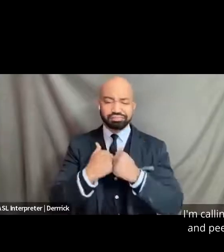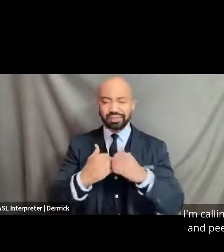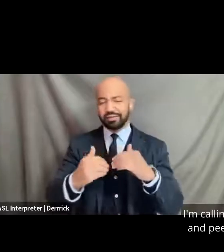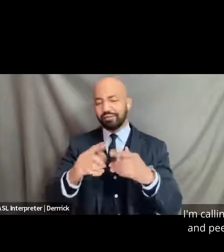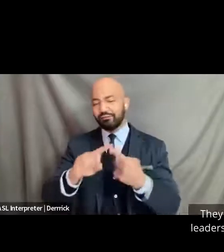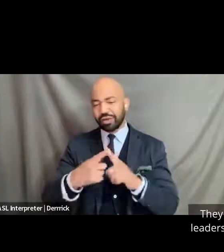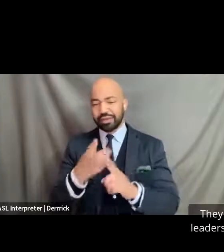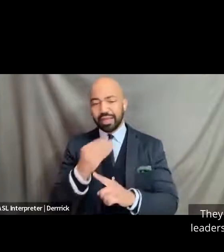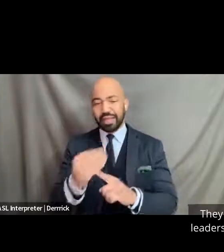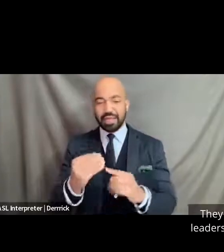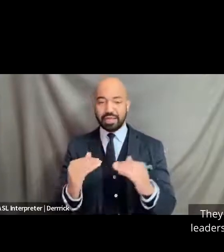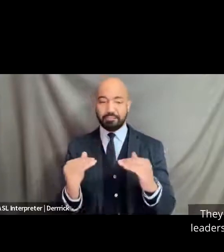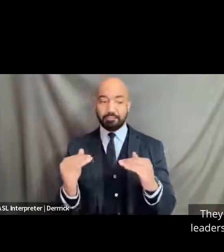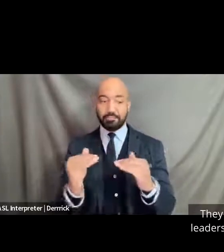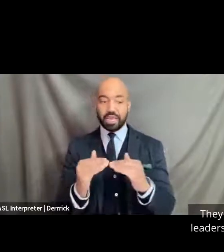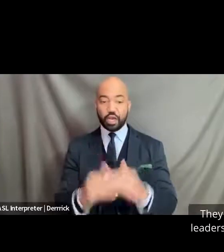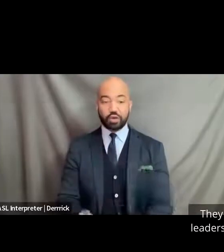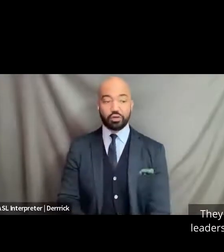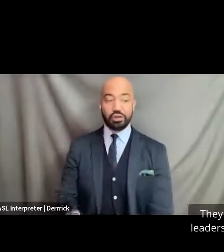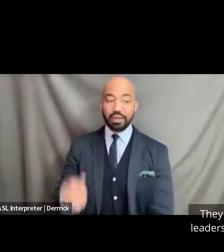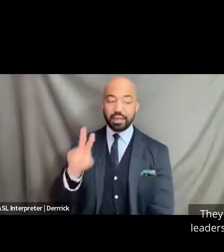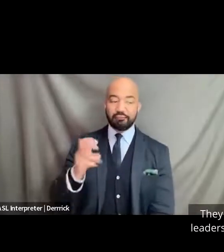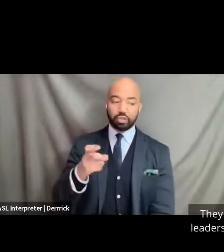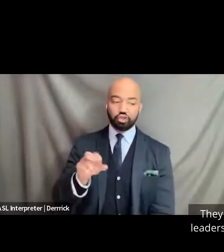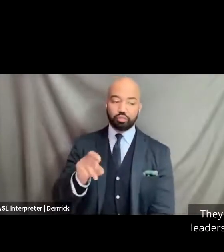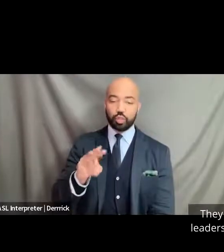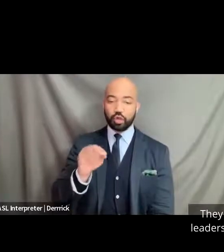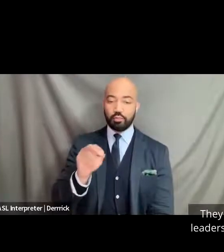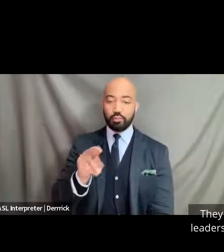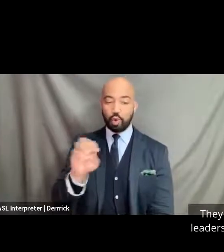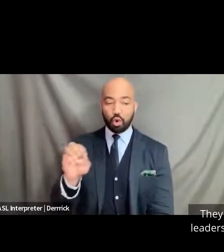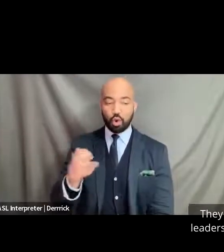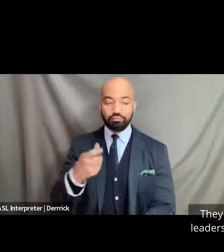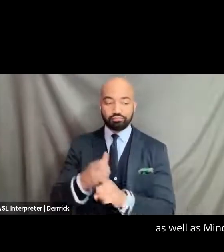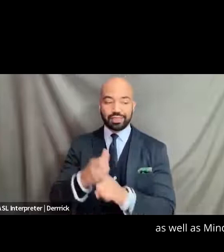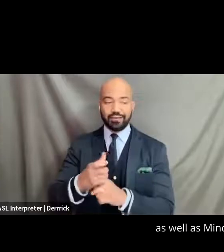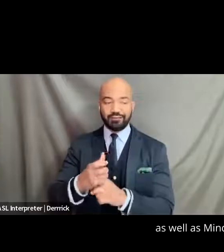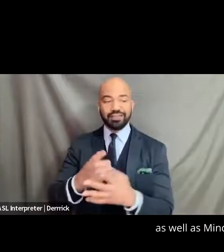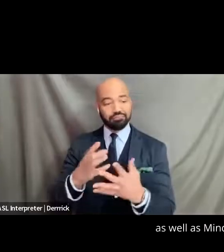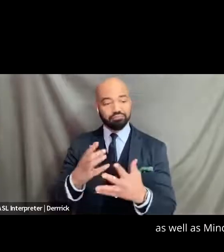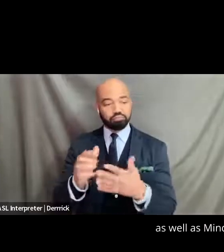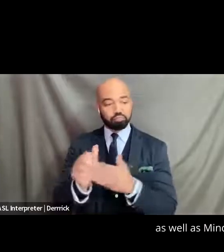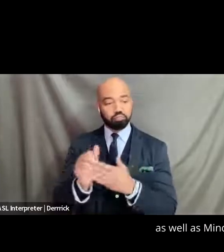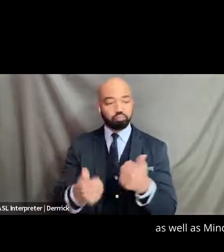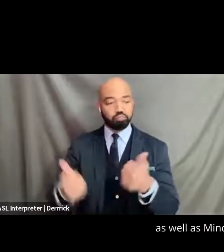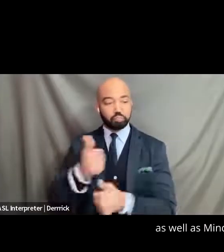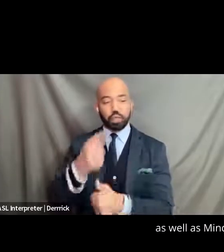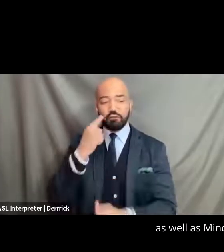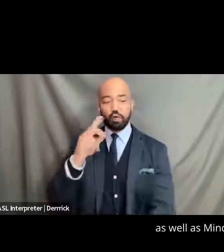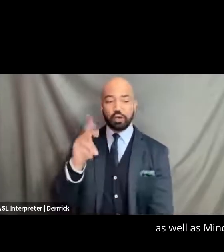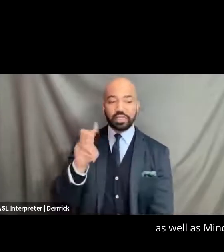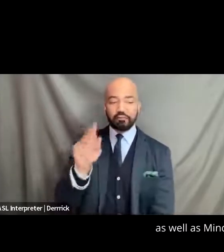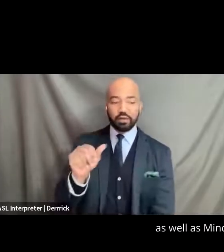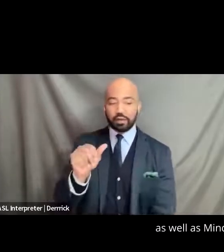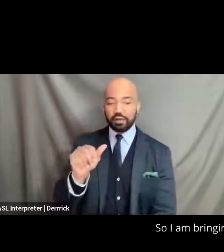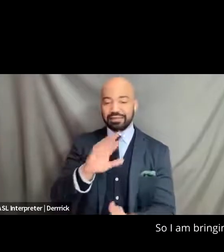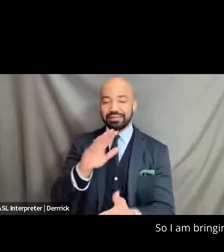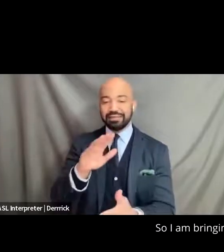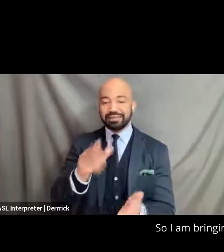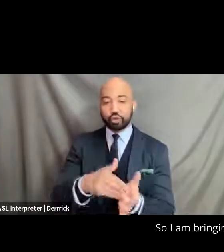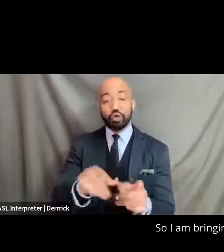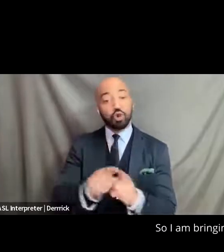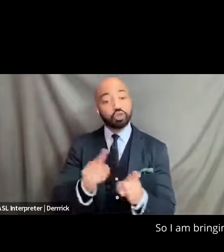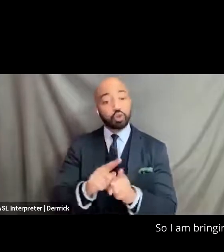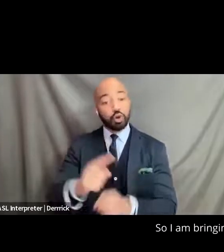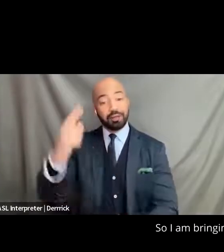moore they are one of the leaders of kiva centers as well as mind freedom international so